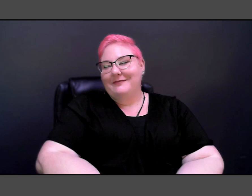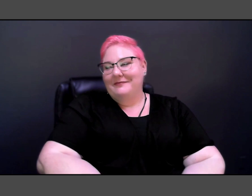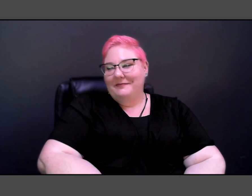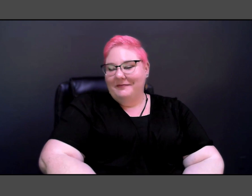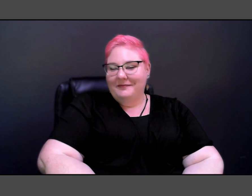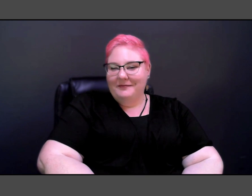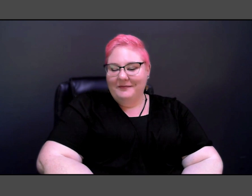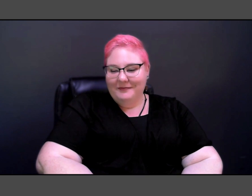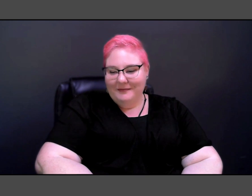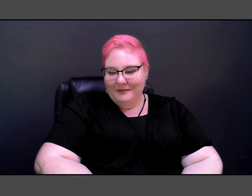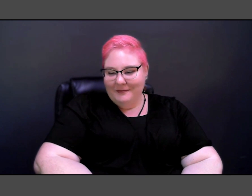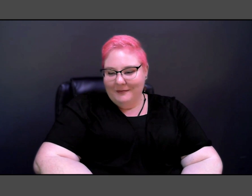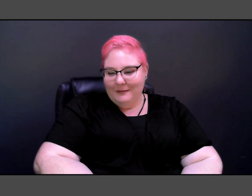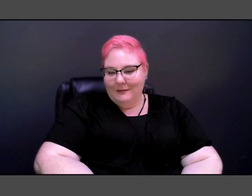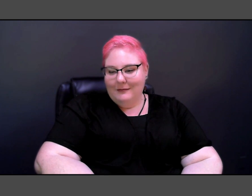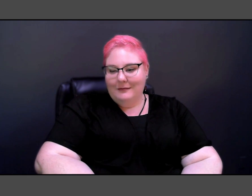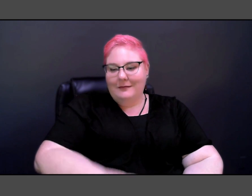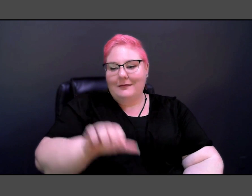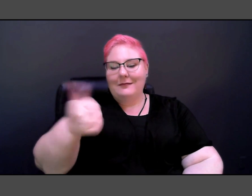one is from